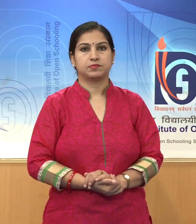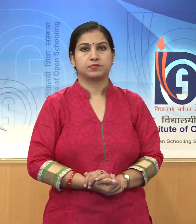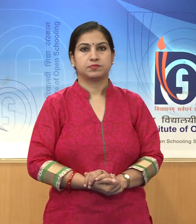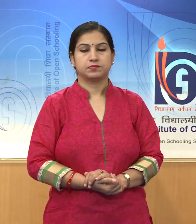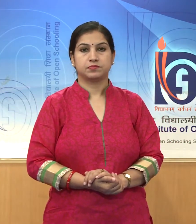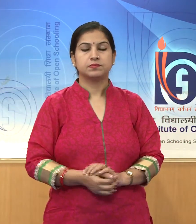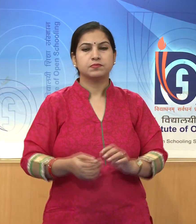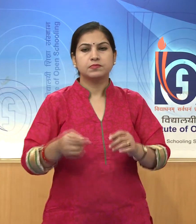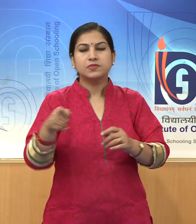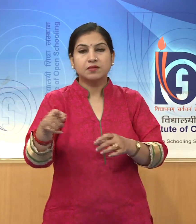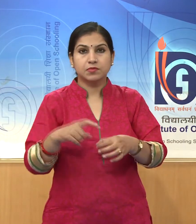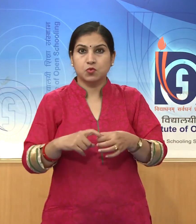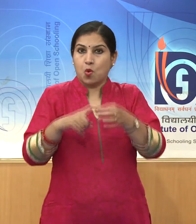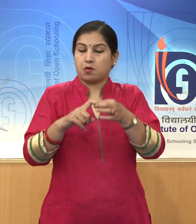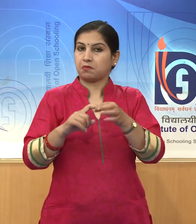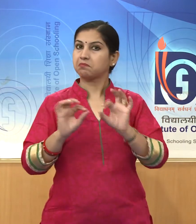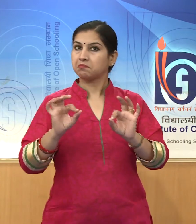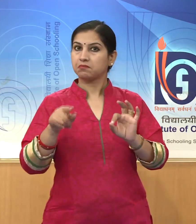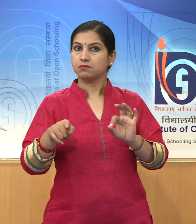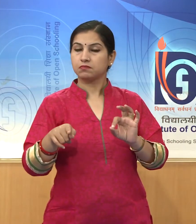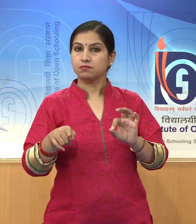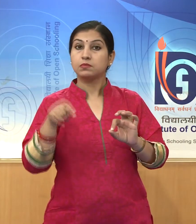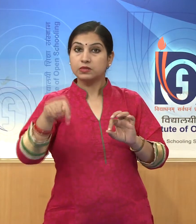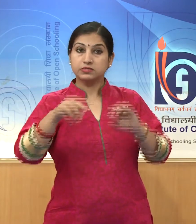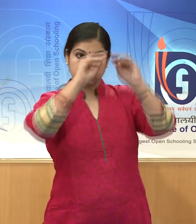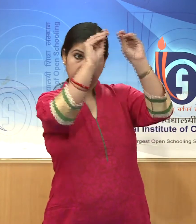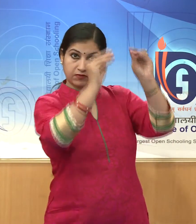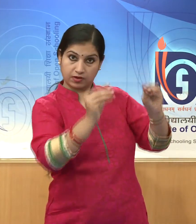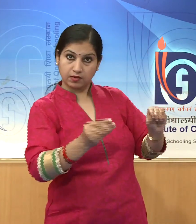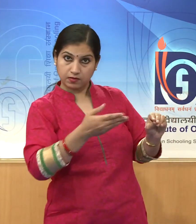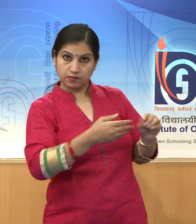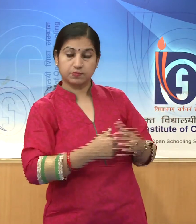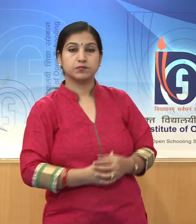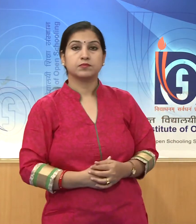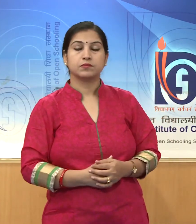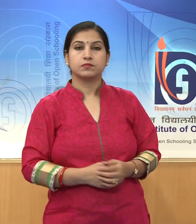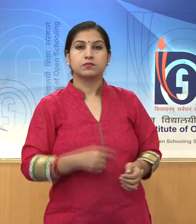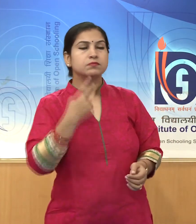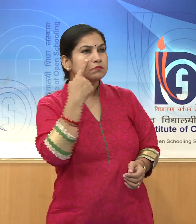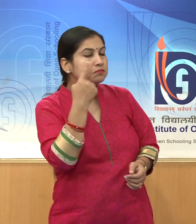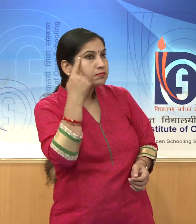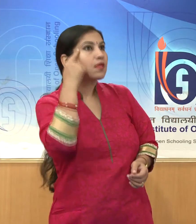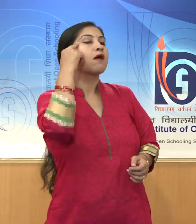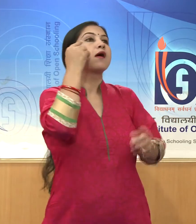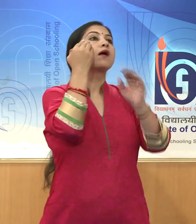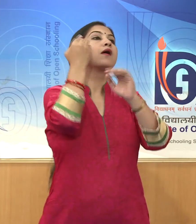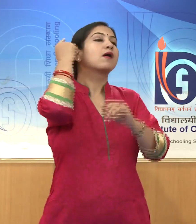The monument like quality of these figures remind us